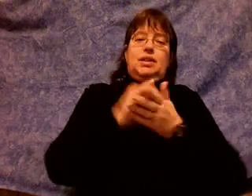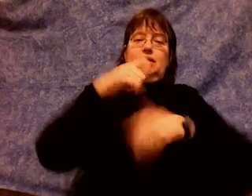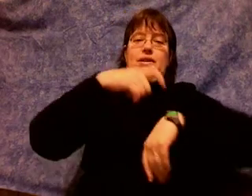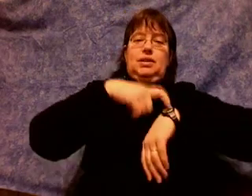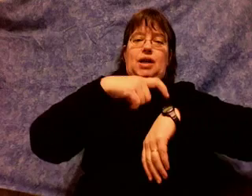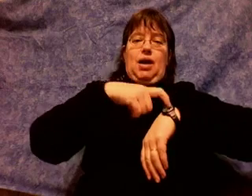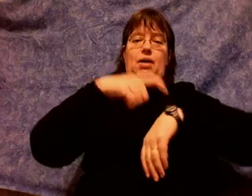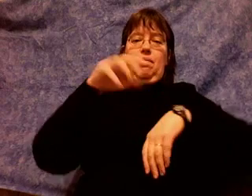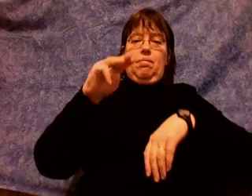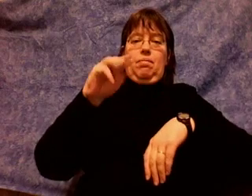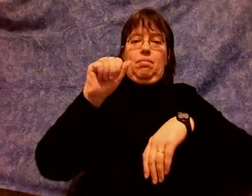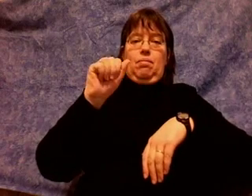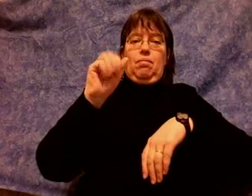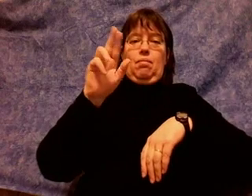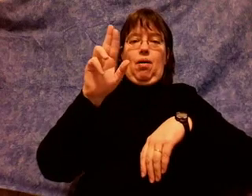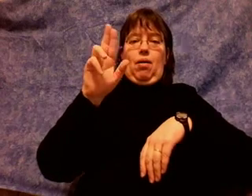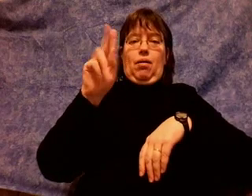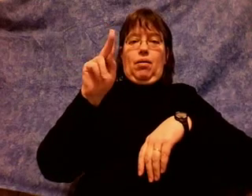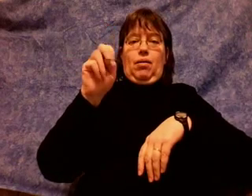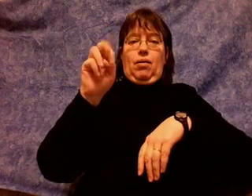next one. That's a time marker.